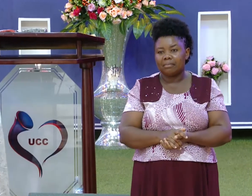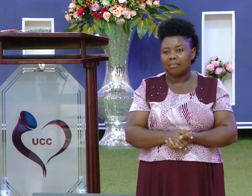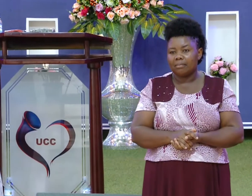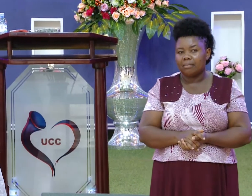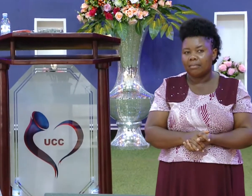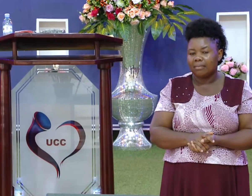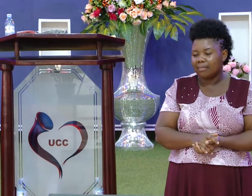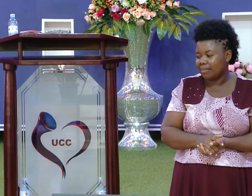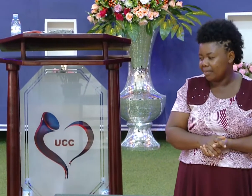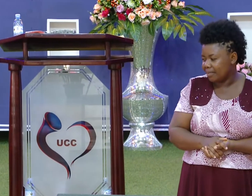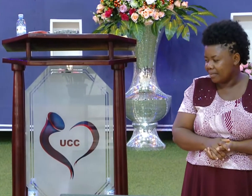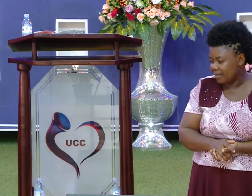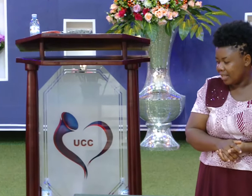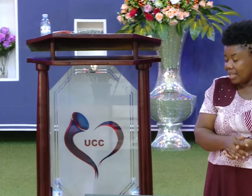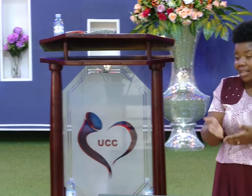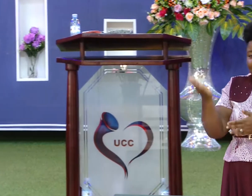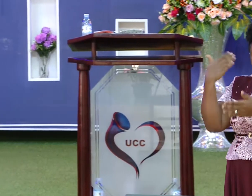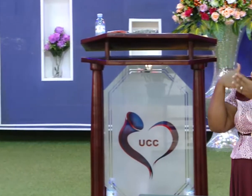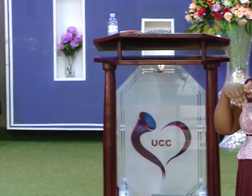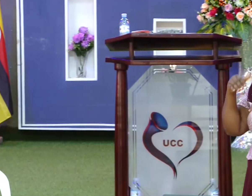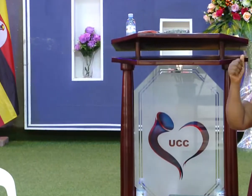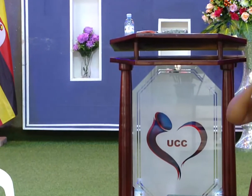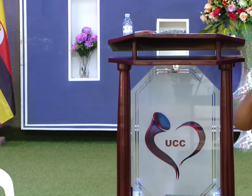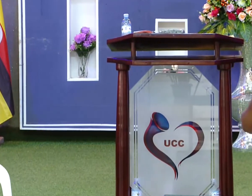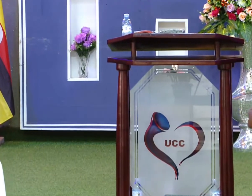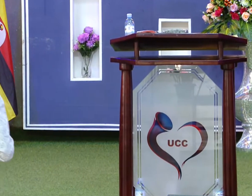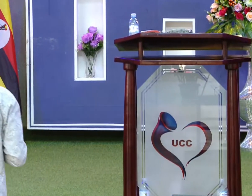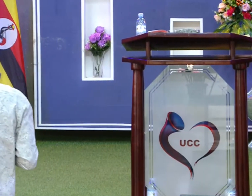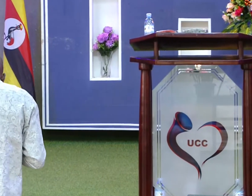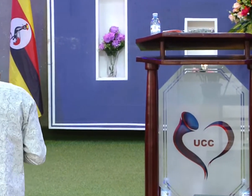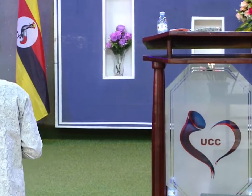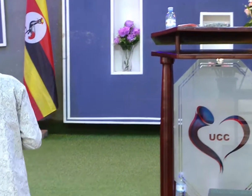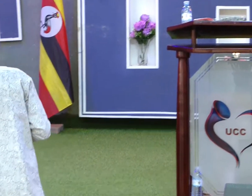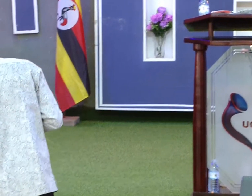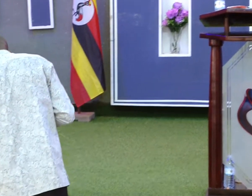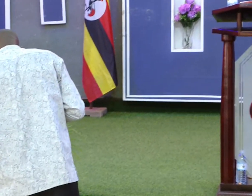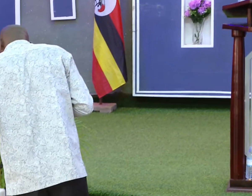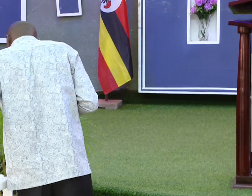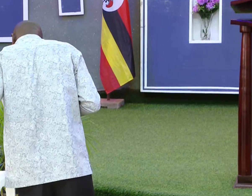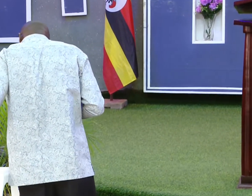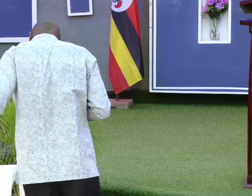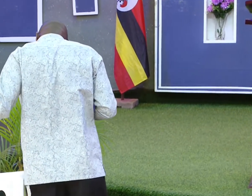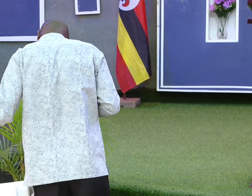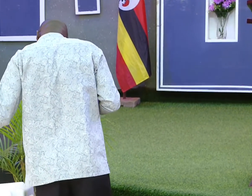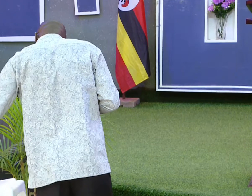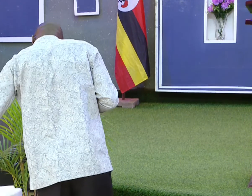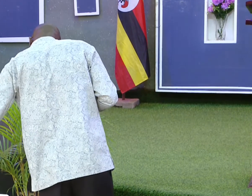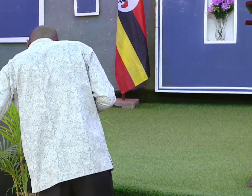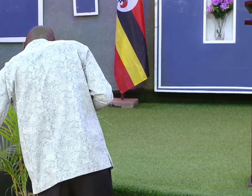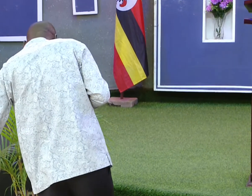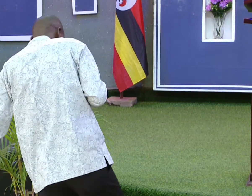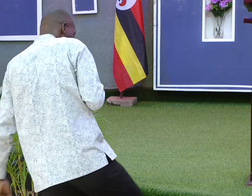you. In school, we didn't have a TV at home. And the son of